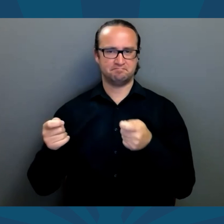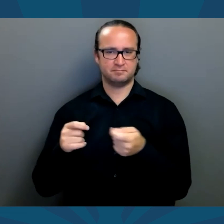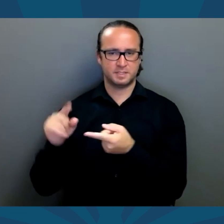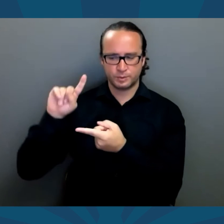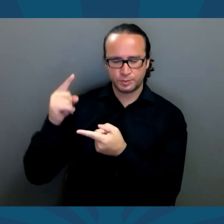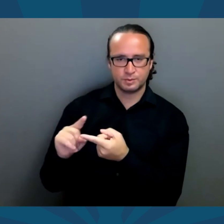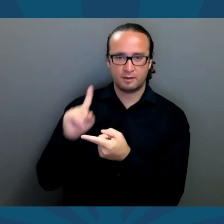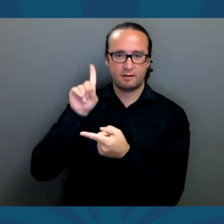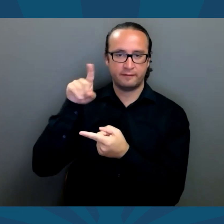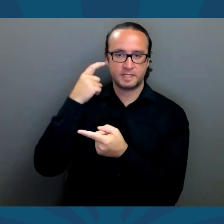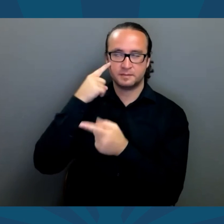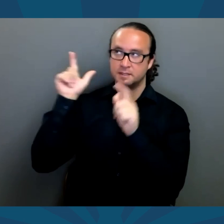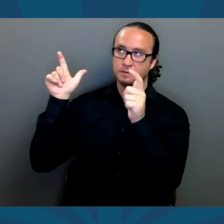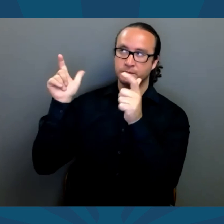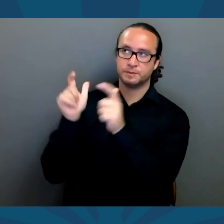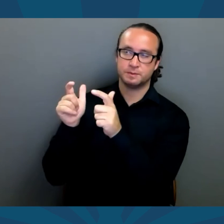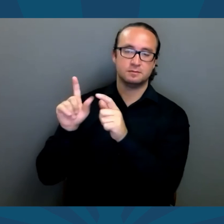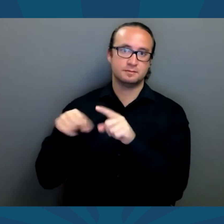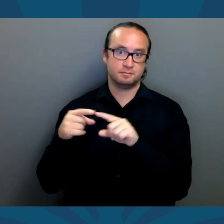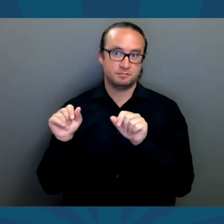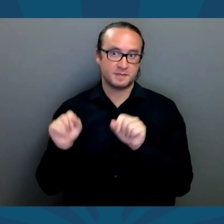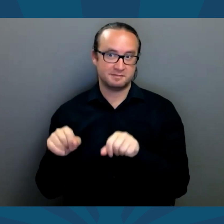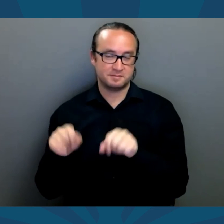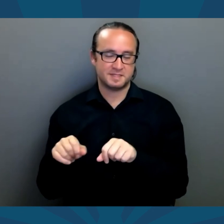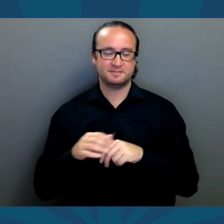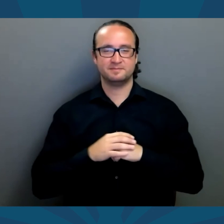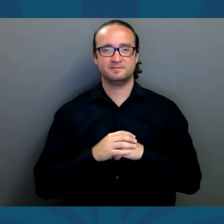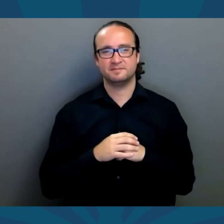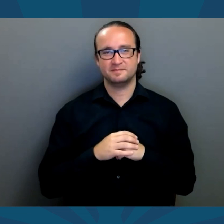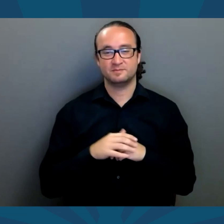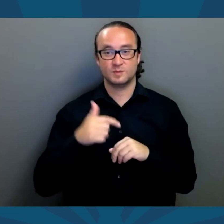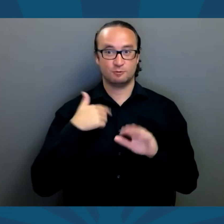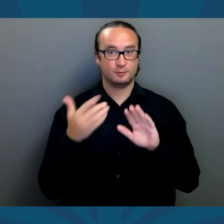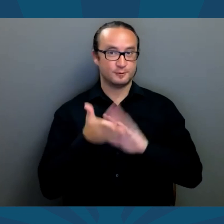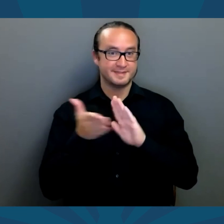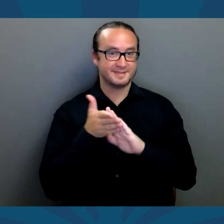regulations, and shrinking government wherever possible.